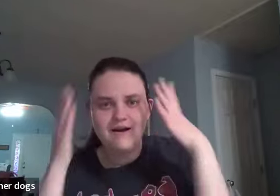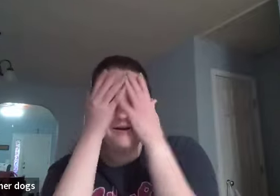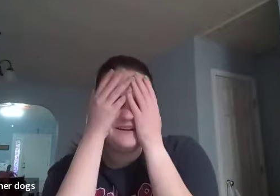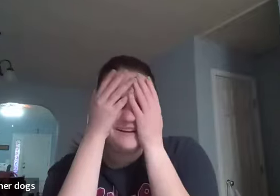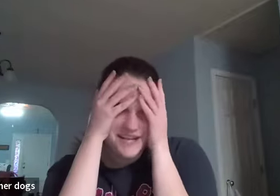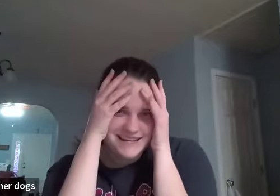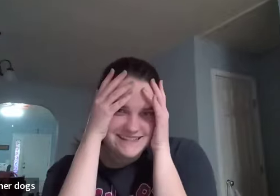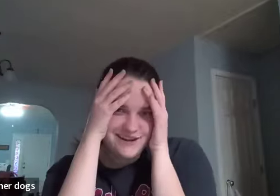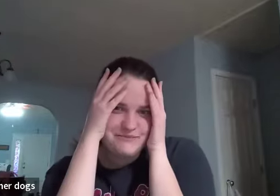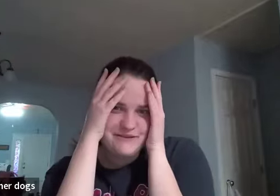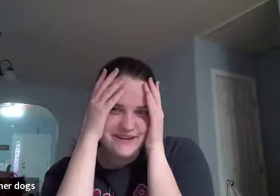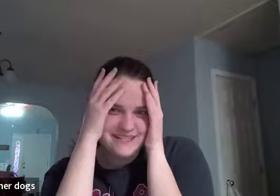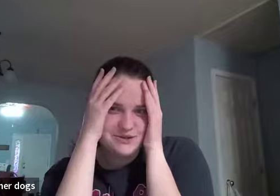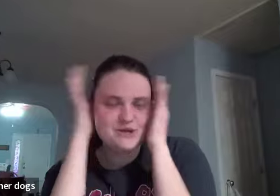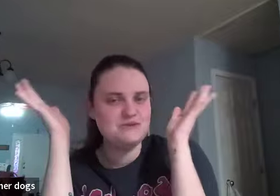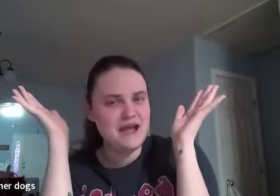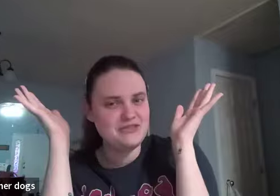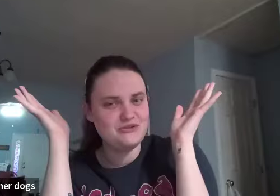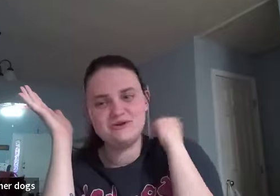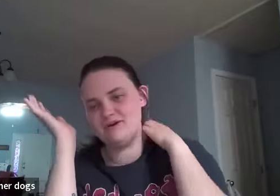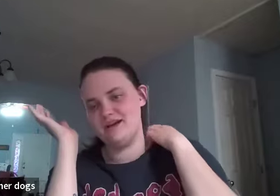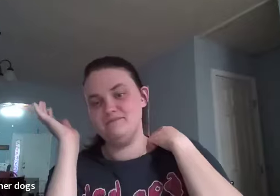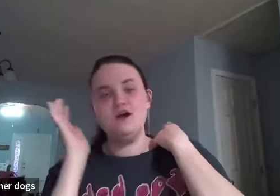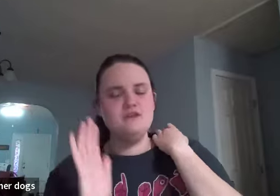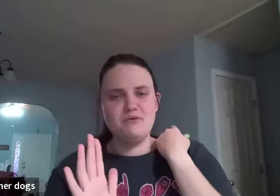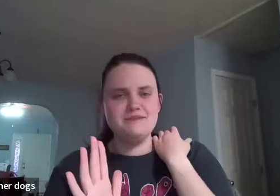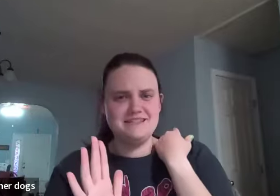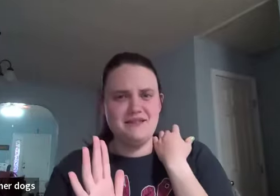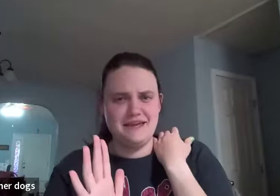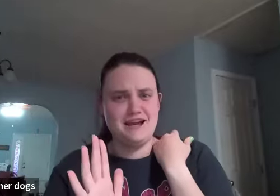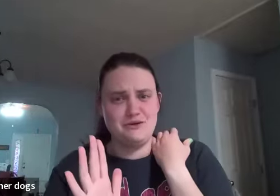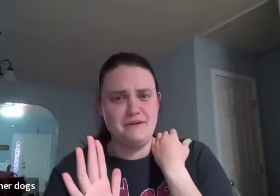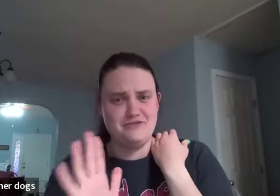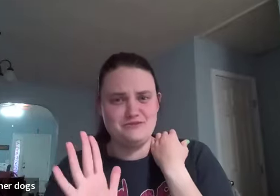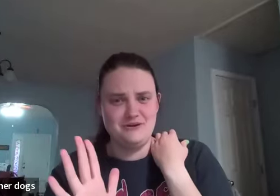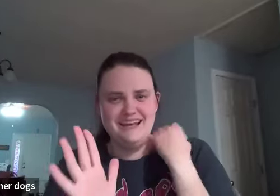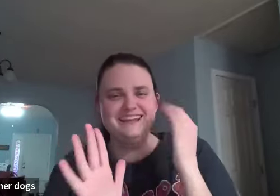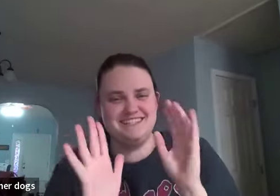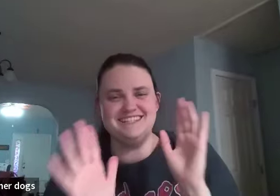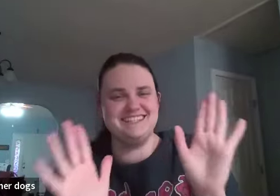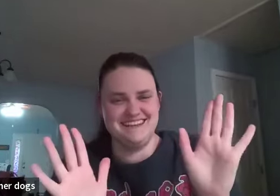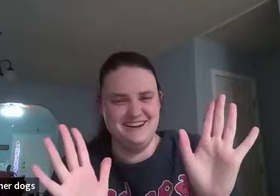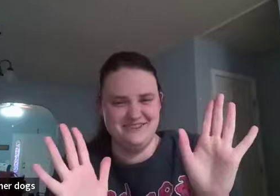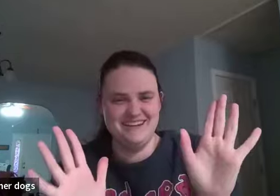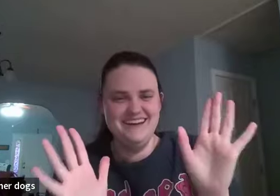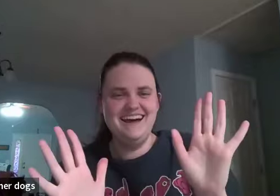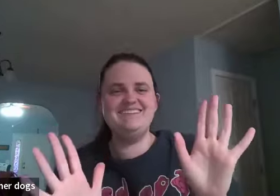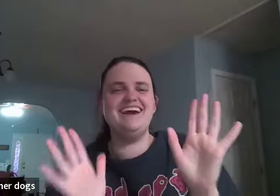Oh my gosh, I didn't tell y'all my funny story with bathroom. Okay. Oh, I promise it's not like an actual bathroom story. It's just the sign of it.